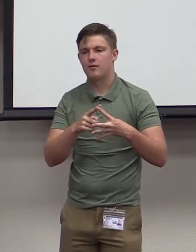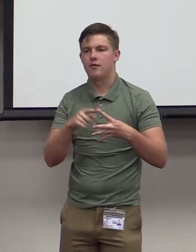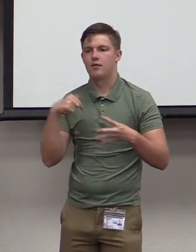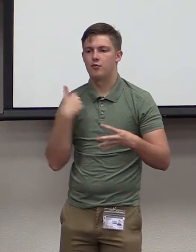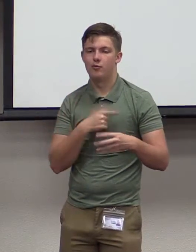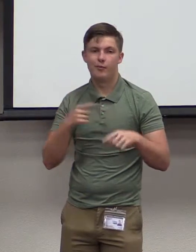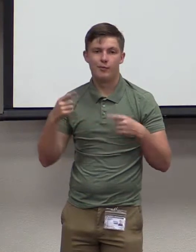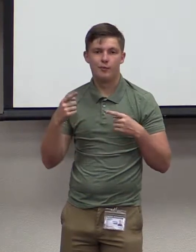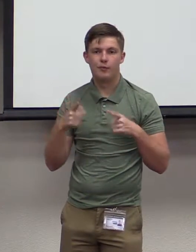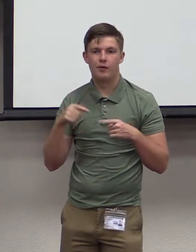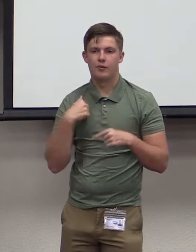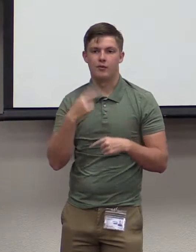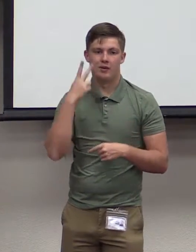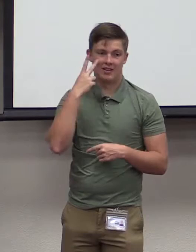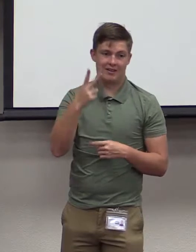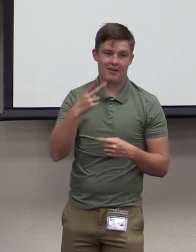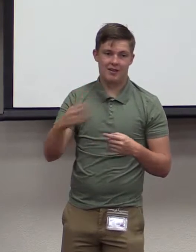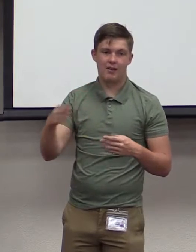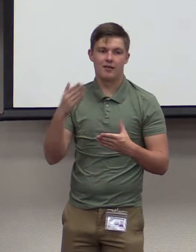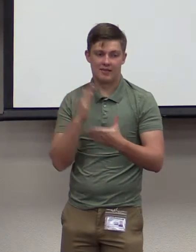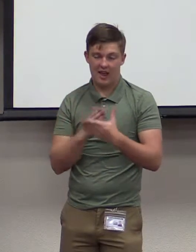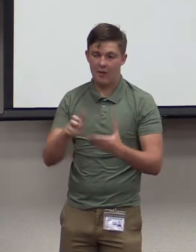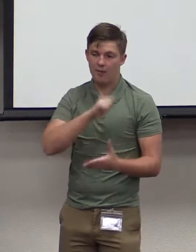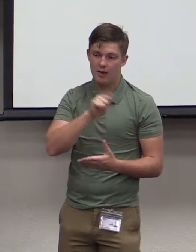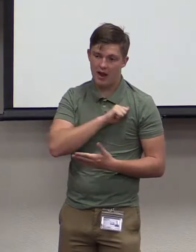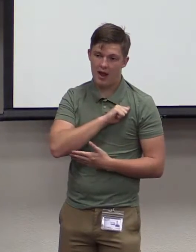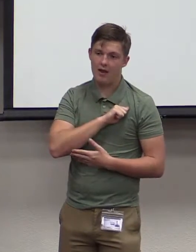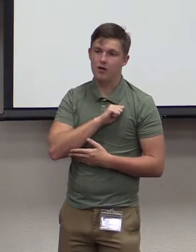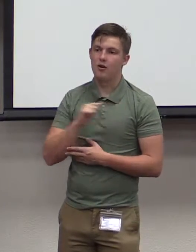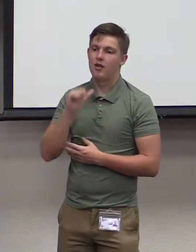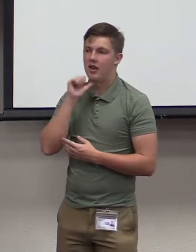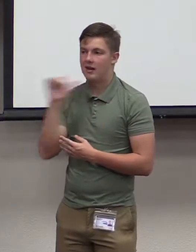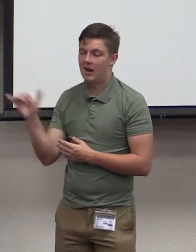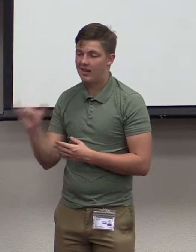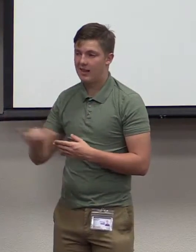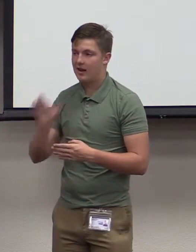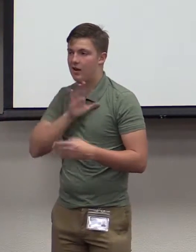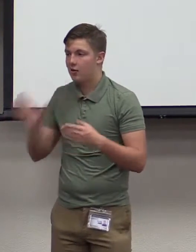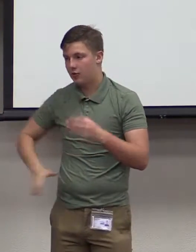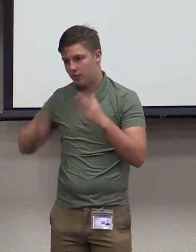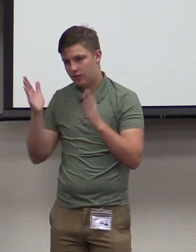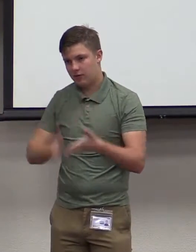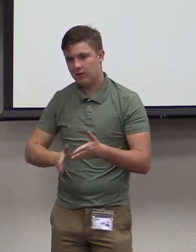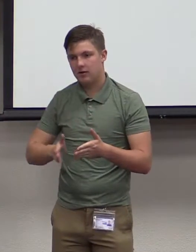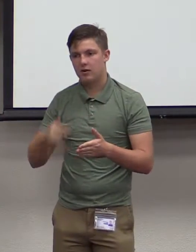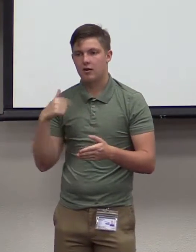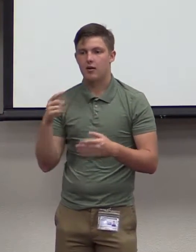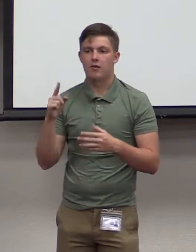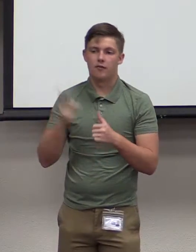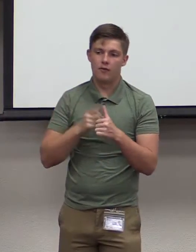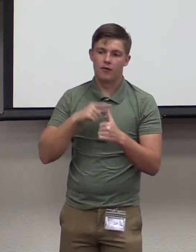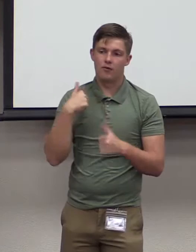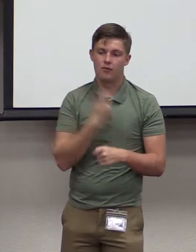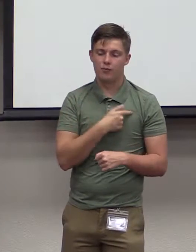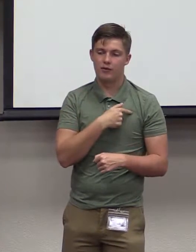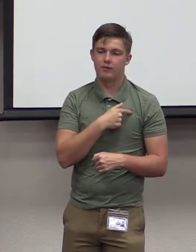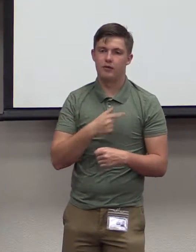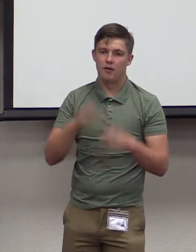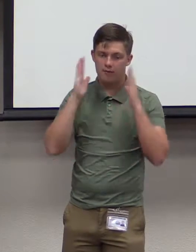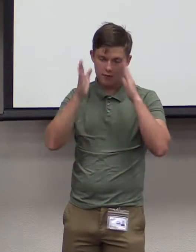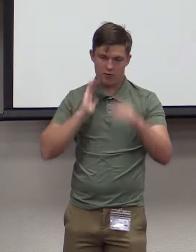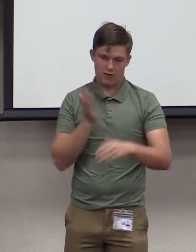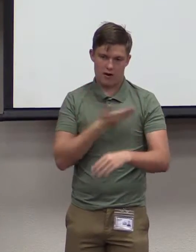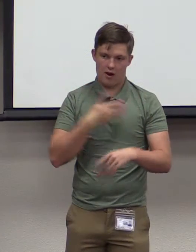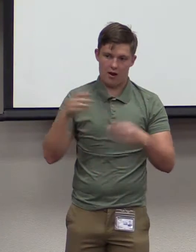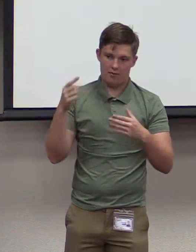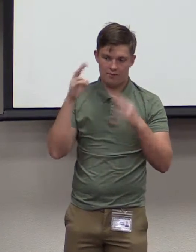at stopping these attitudes and these things that are unbecoming of a Christian, the first thing we have to learn to focus our eyes. When we are in an